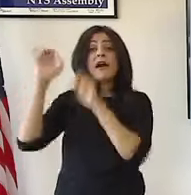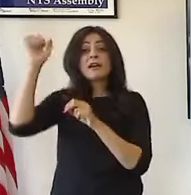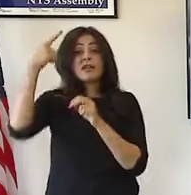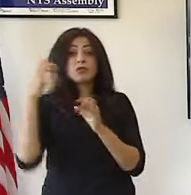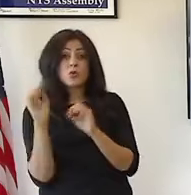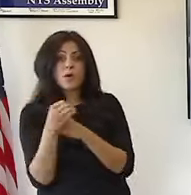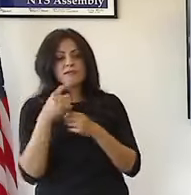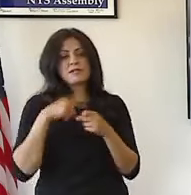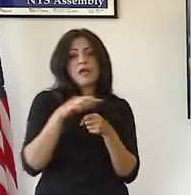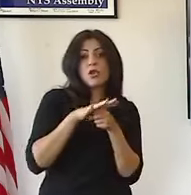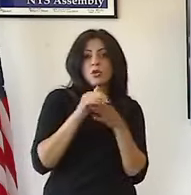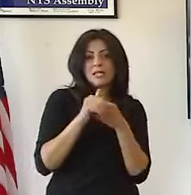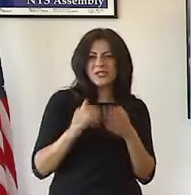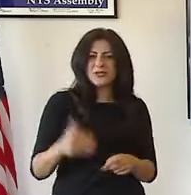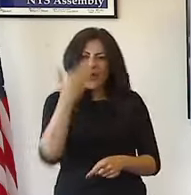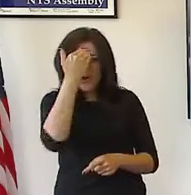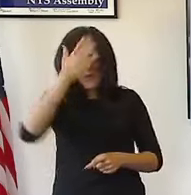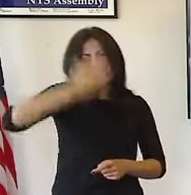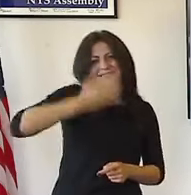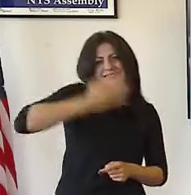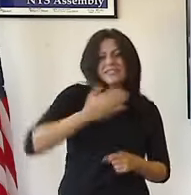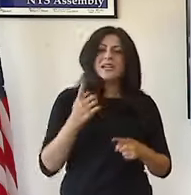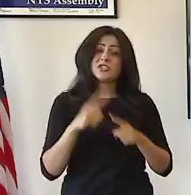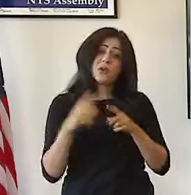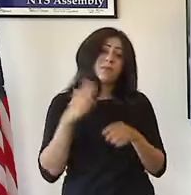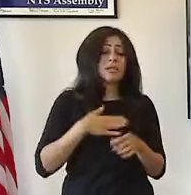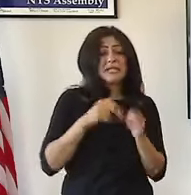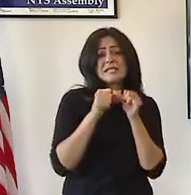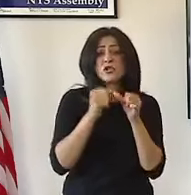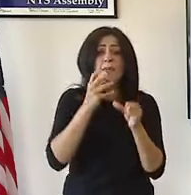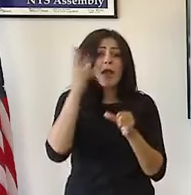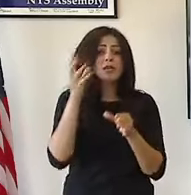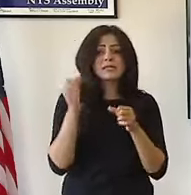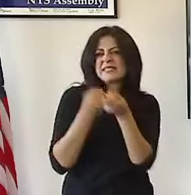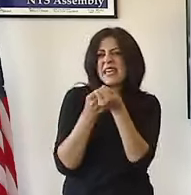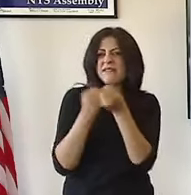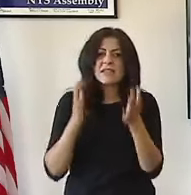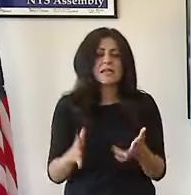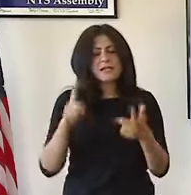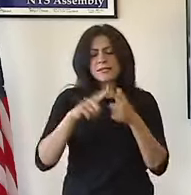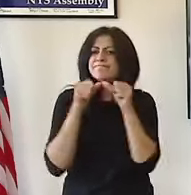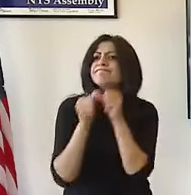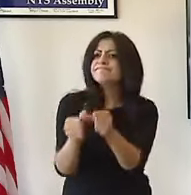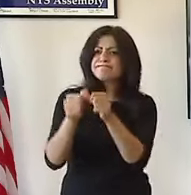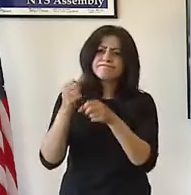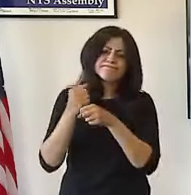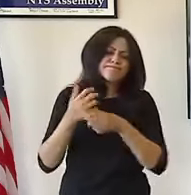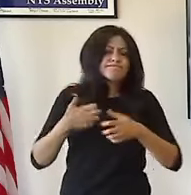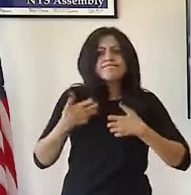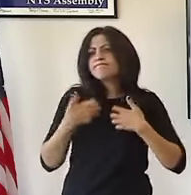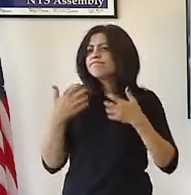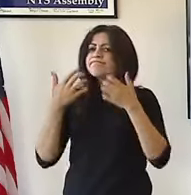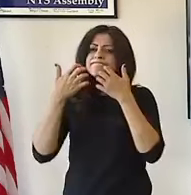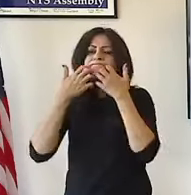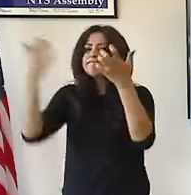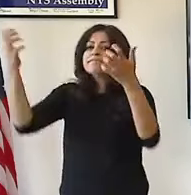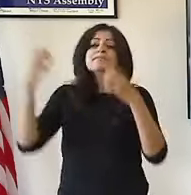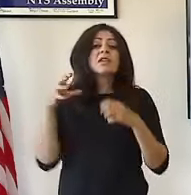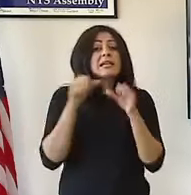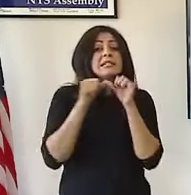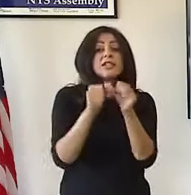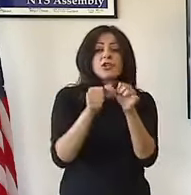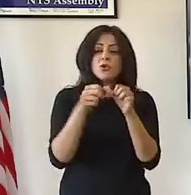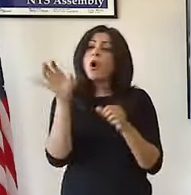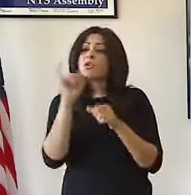office and local leaders know that. So please continue as parents and advocates to do that. Please continue to express your concern. Please continue